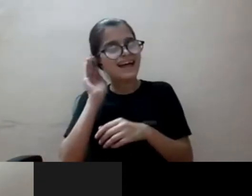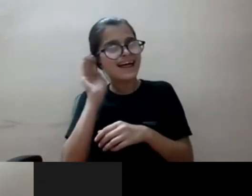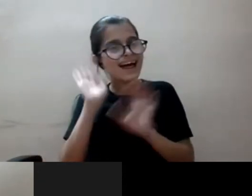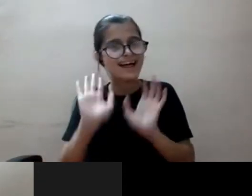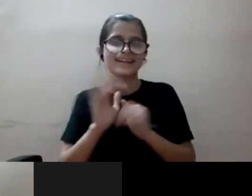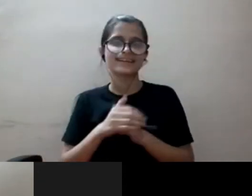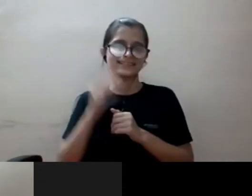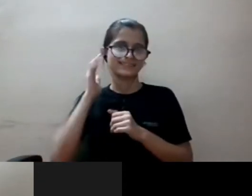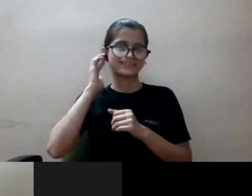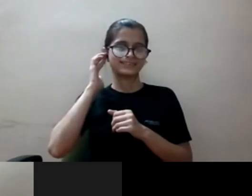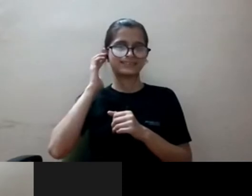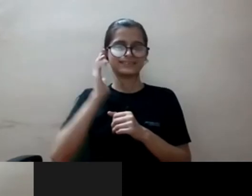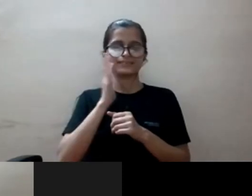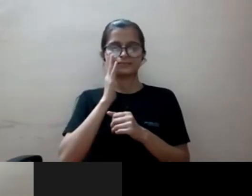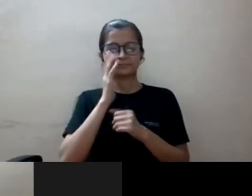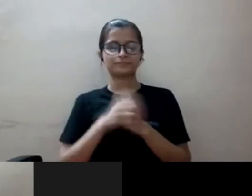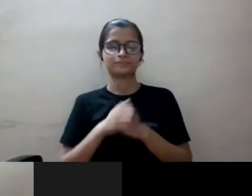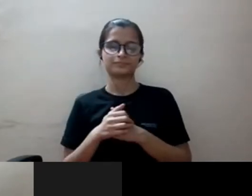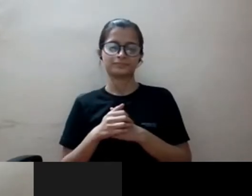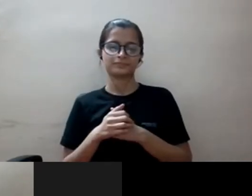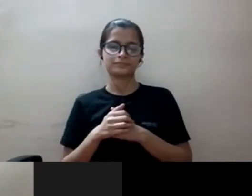Beatles, right? You know, but